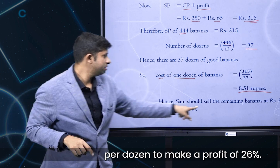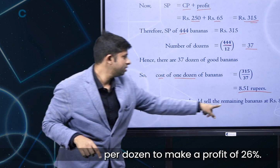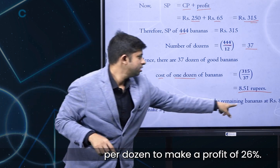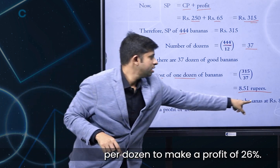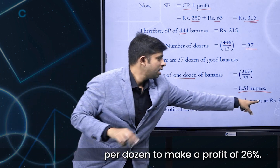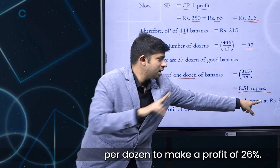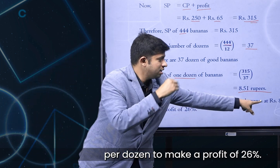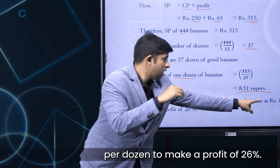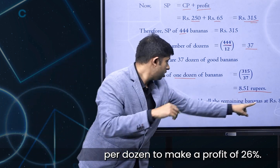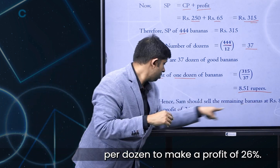26%.